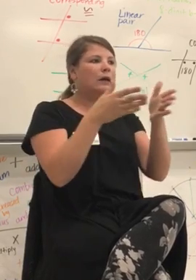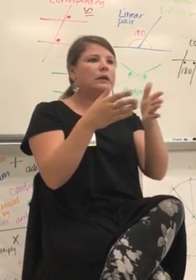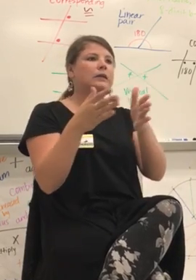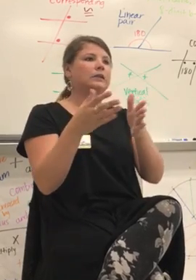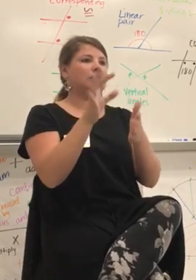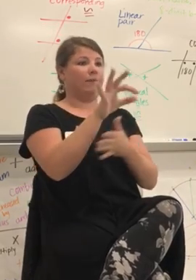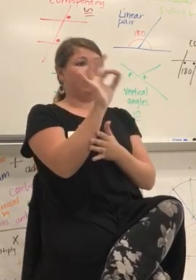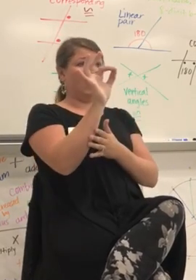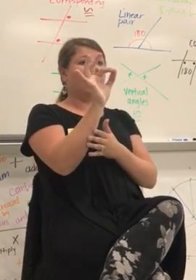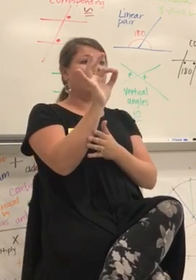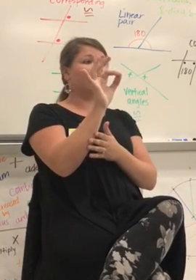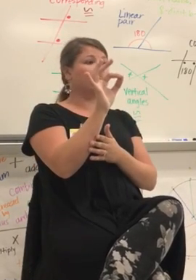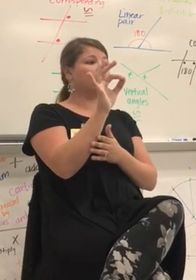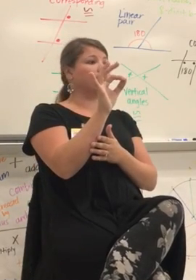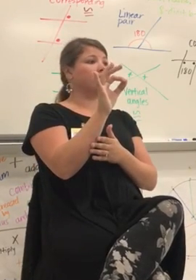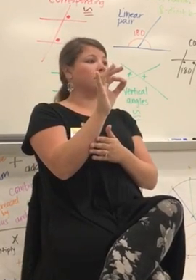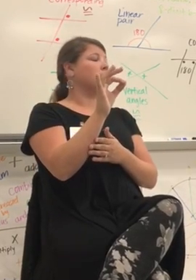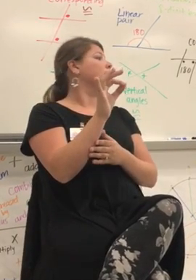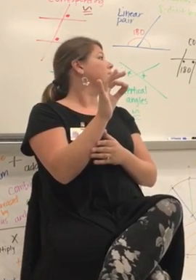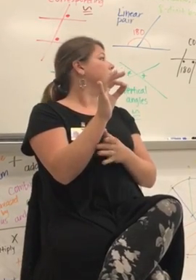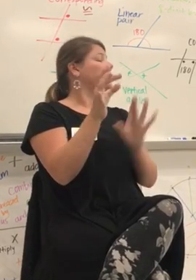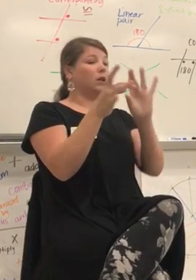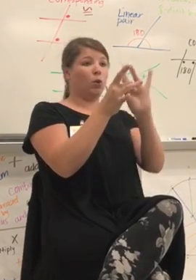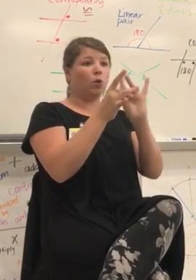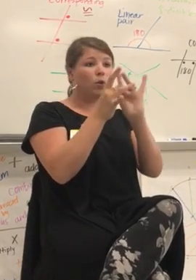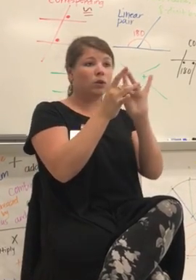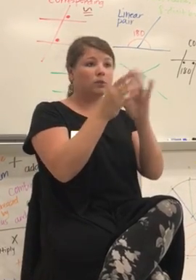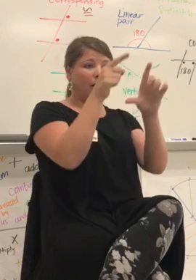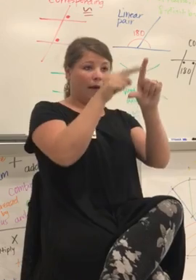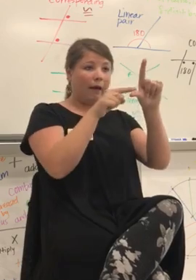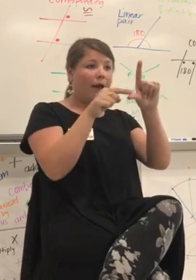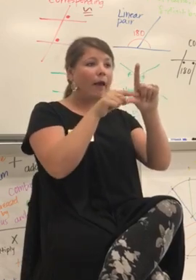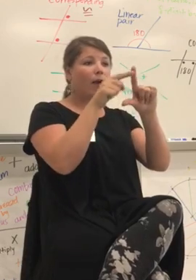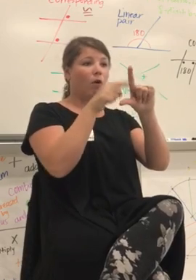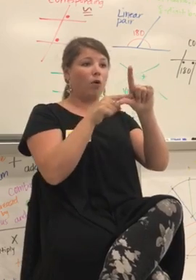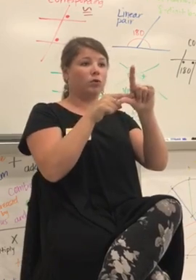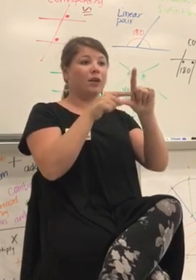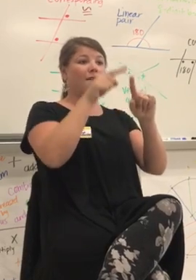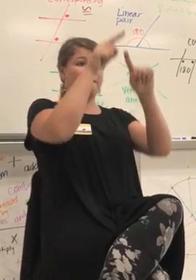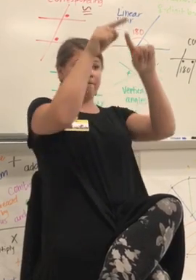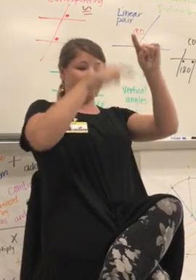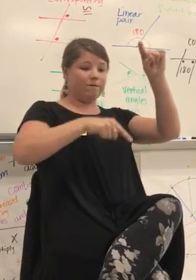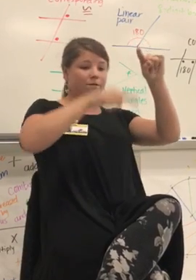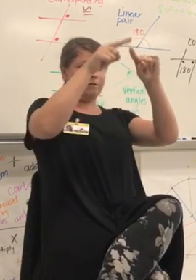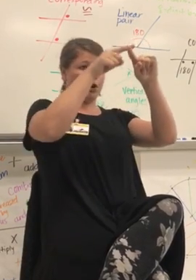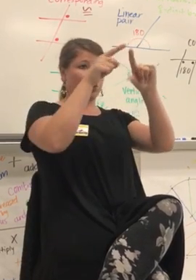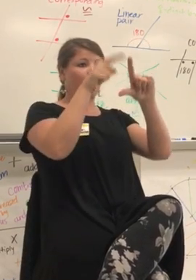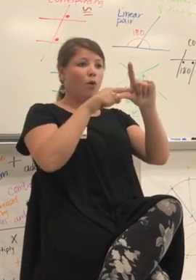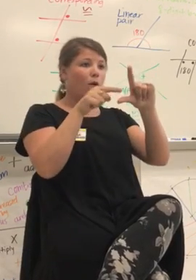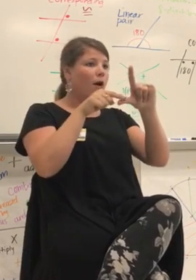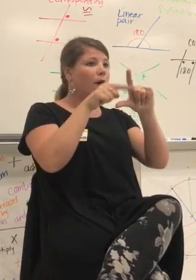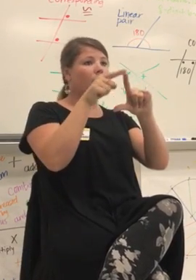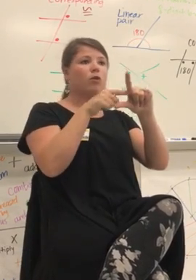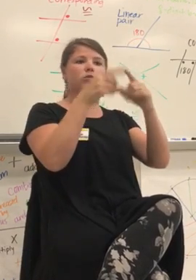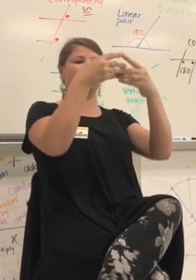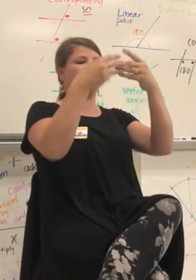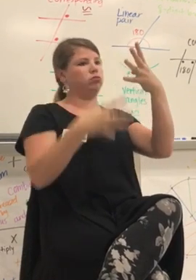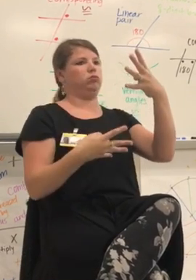semester. Corresponding angles, vertical angles, consecutive interior, linear pair, alternate interior. So remember with all of